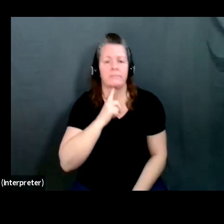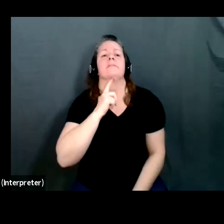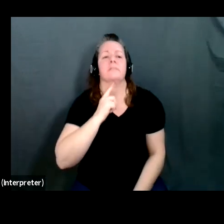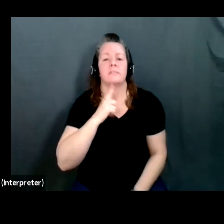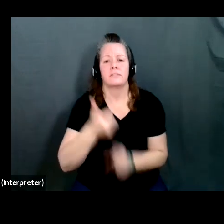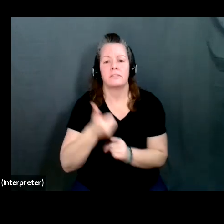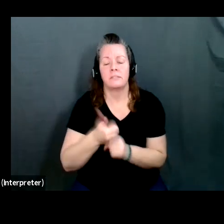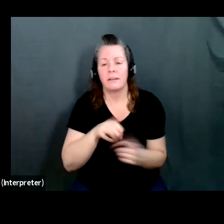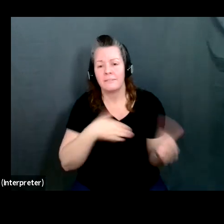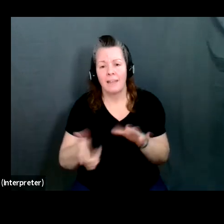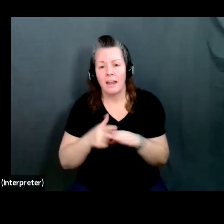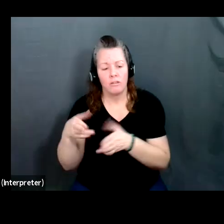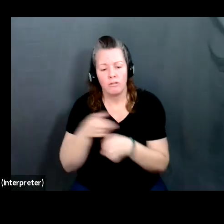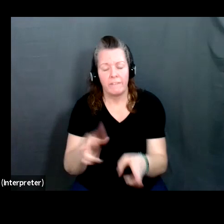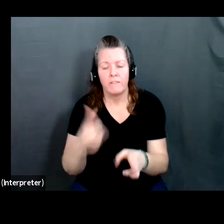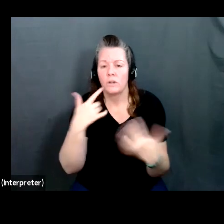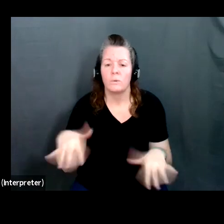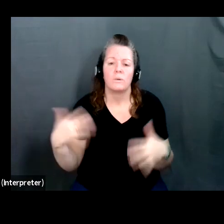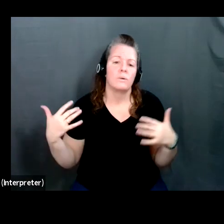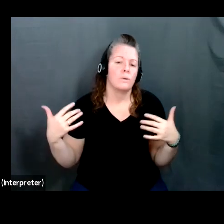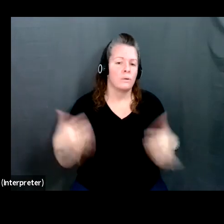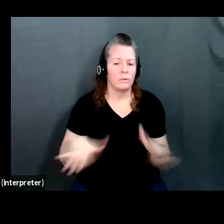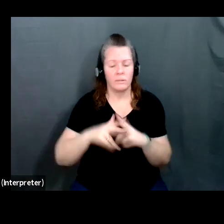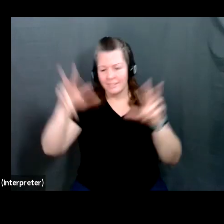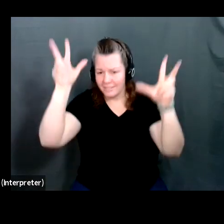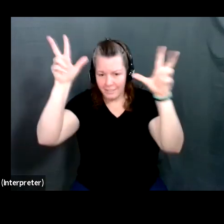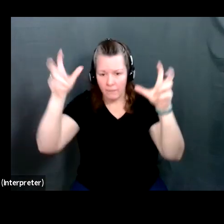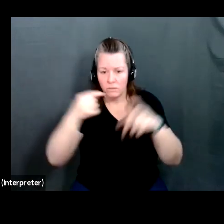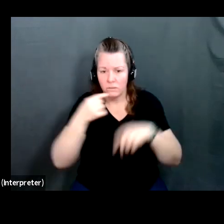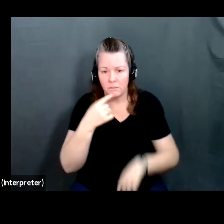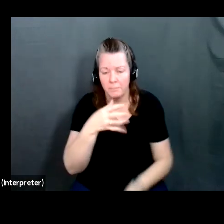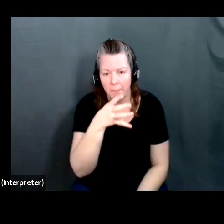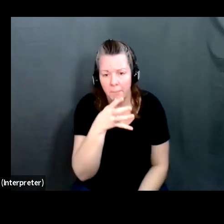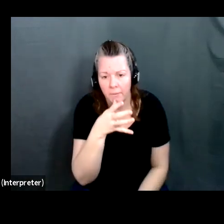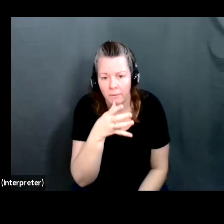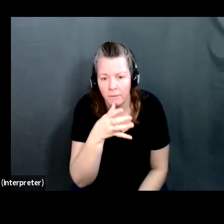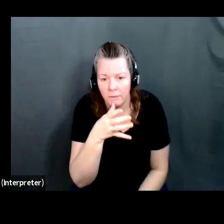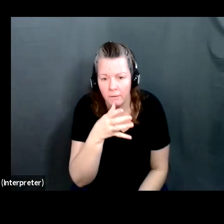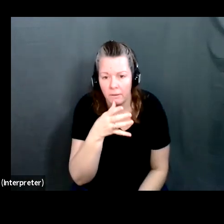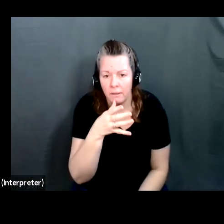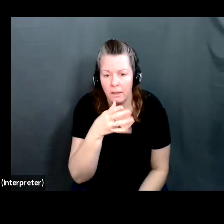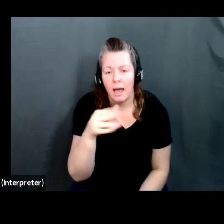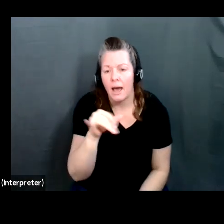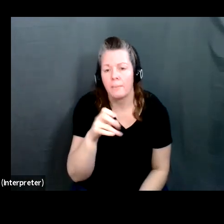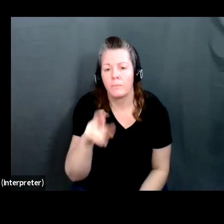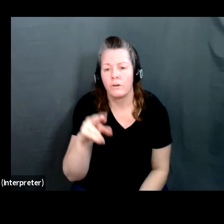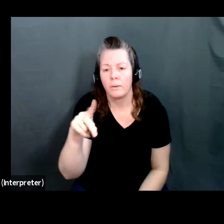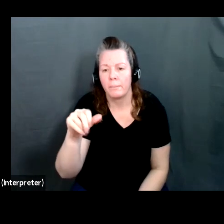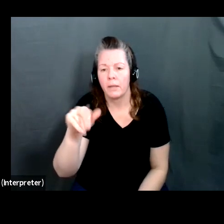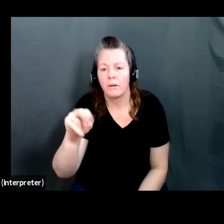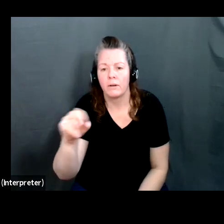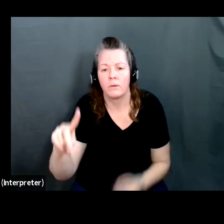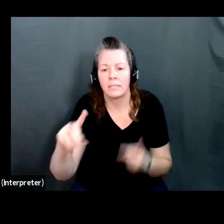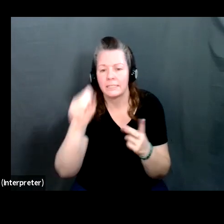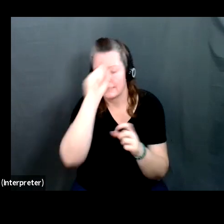Coward, Uncle Otha called him. The devil, said Mama. Hyperparanoid schizophrenic, say to docs. And remember